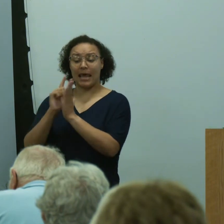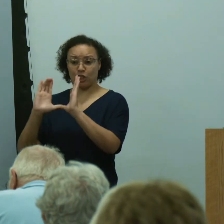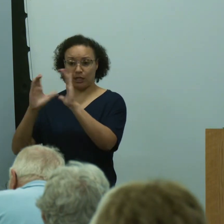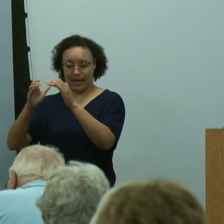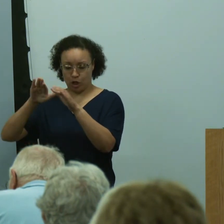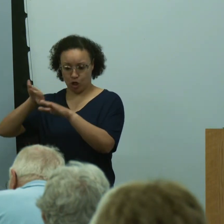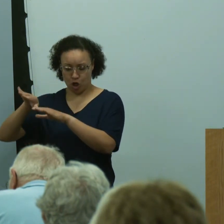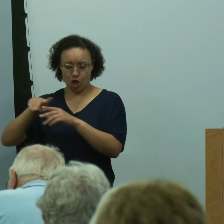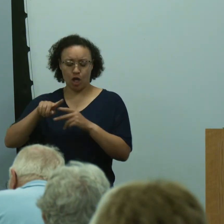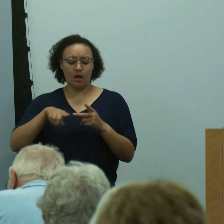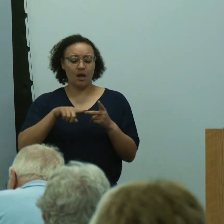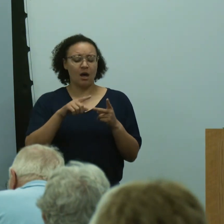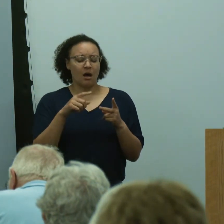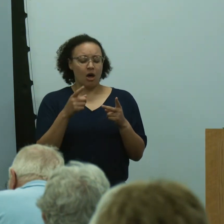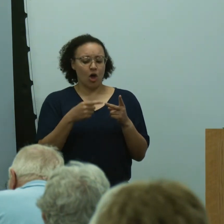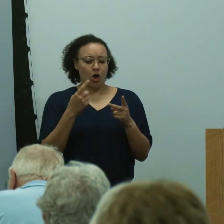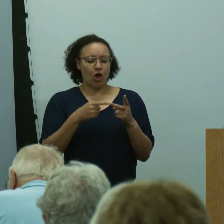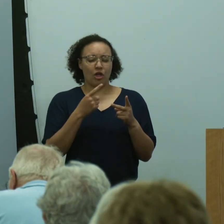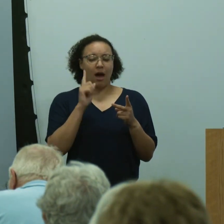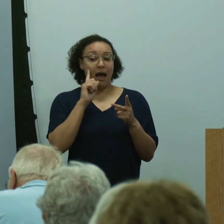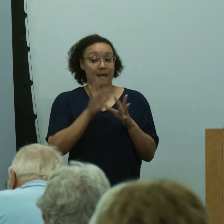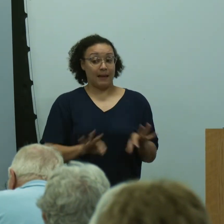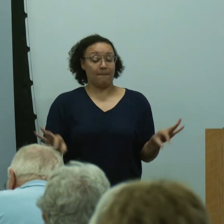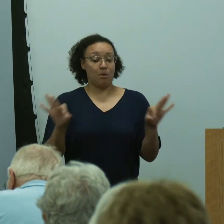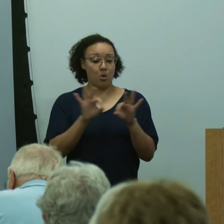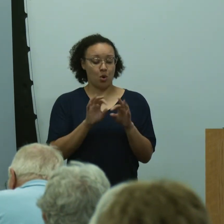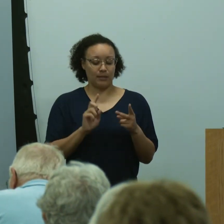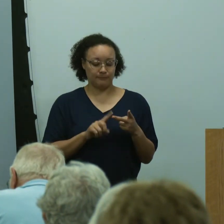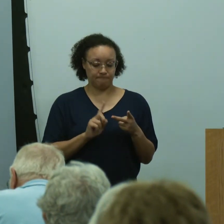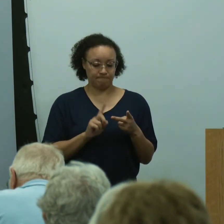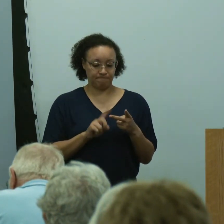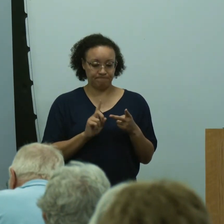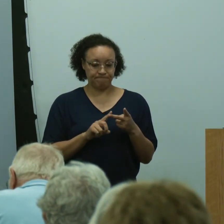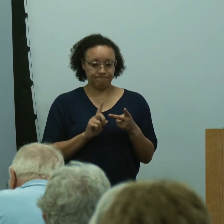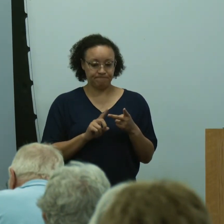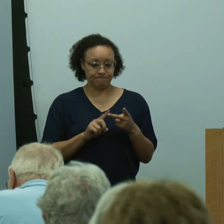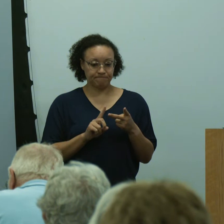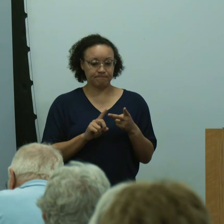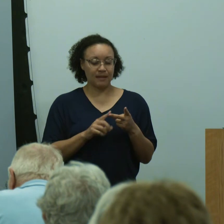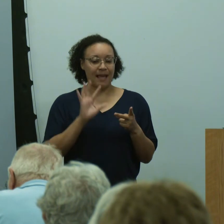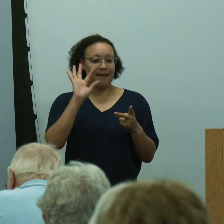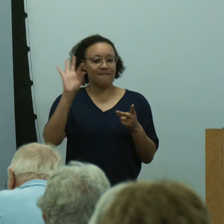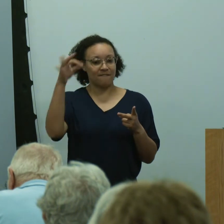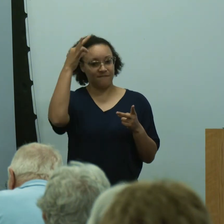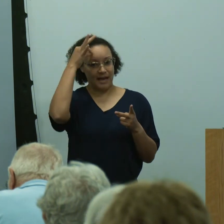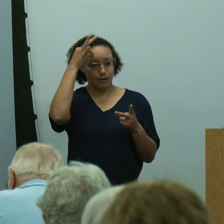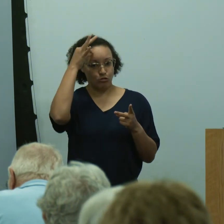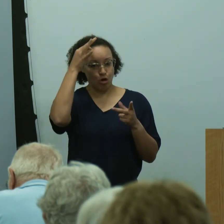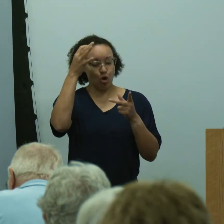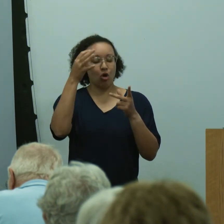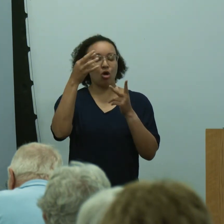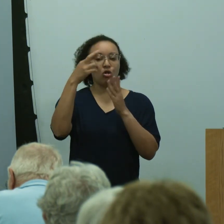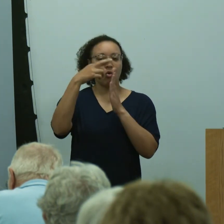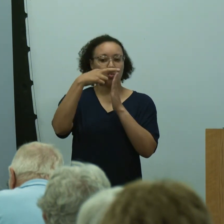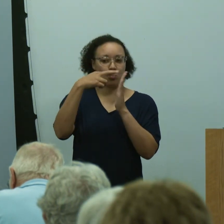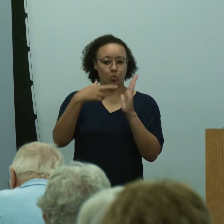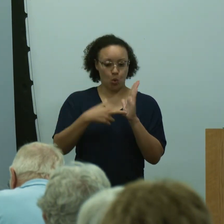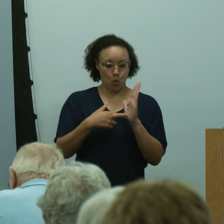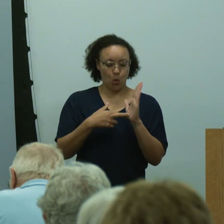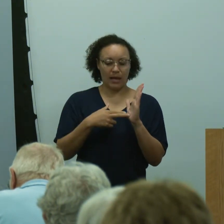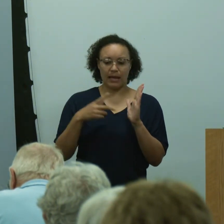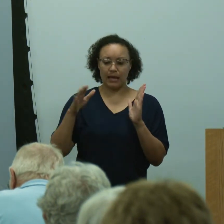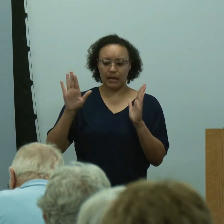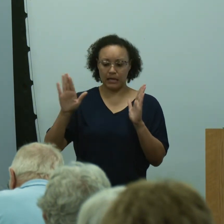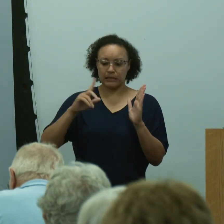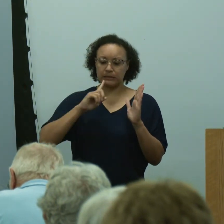thing that I think is going to be critical as we go forward is a federal ruling that basically said